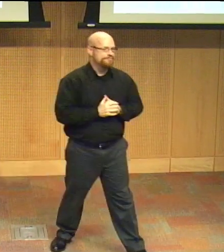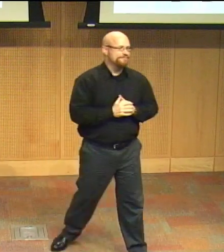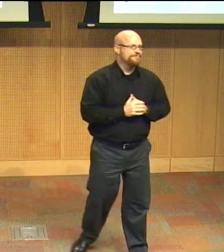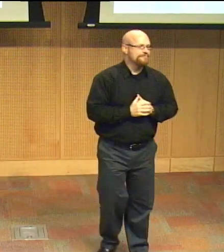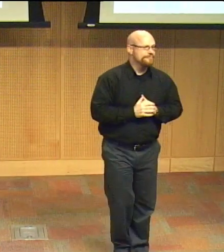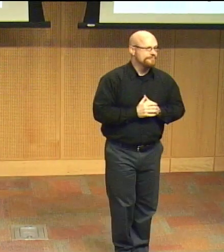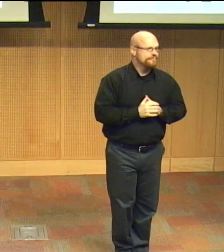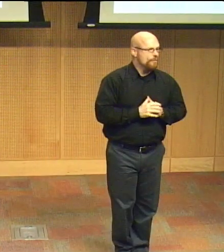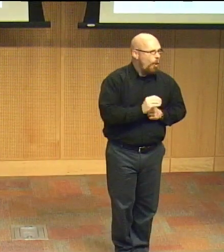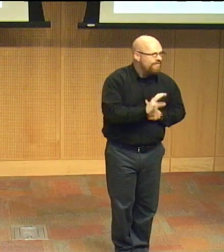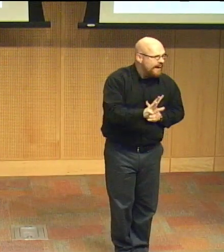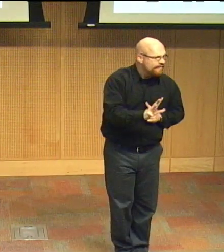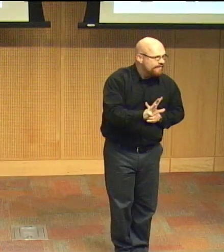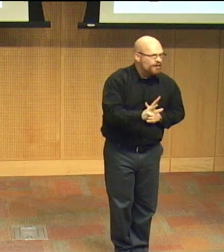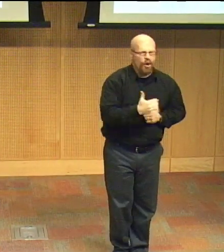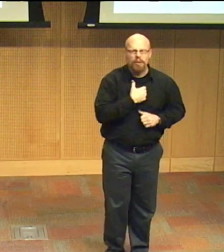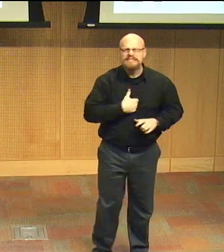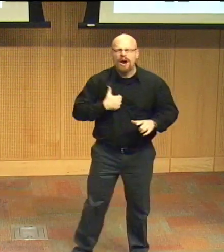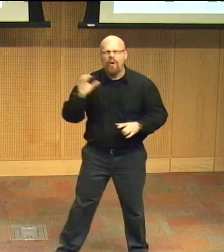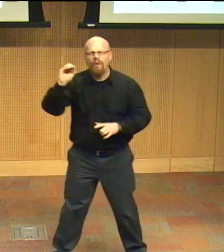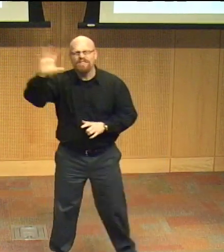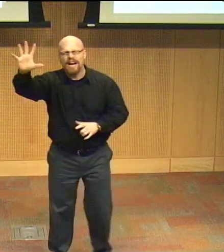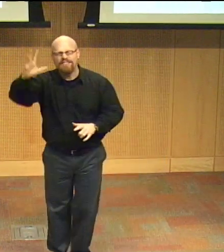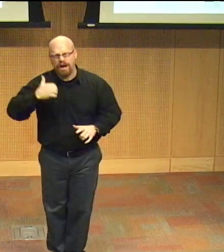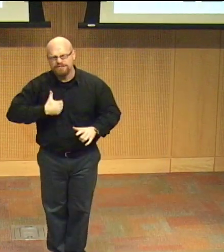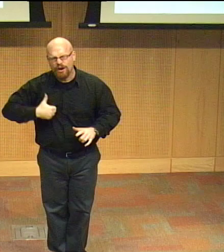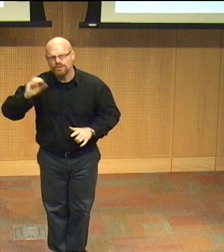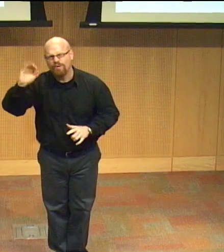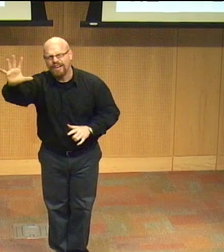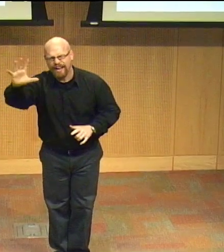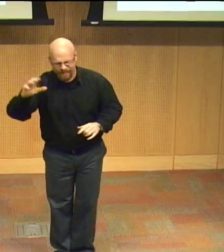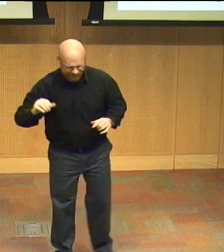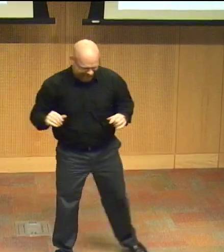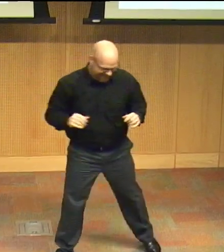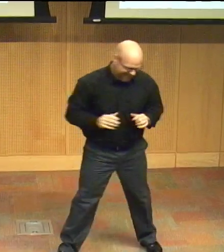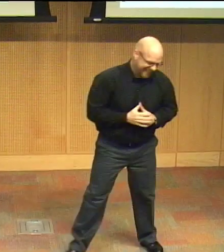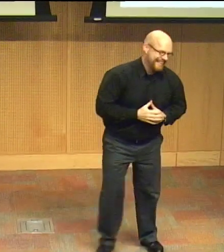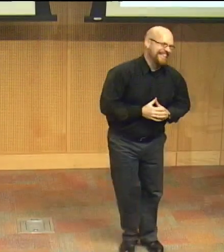05? Oh, I'm sorry, it was 2005. I thought it was 06, but it's 2005. She was an Olympic medalist.